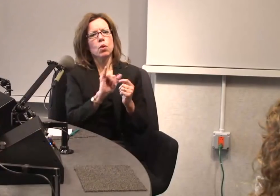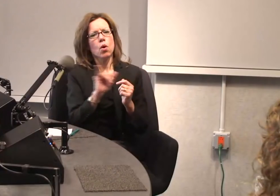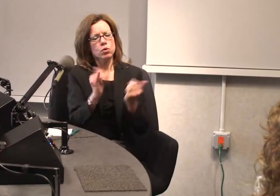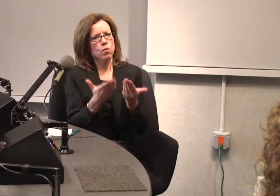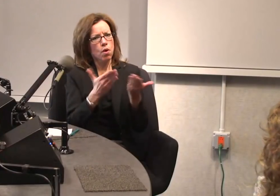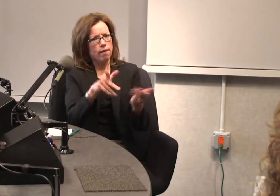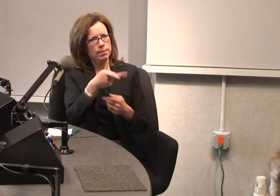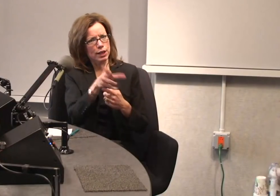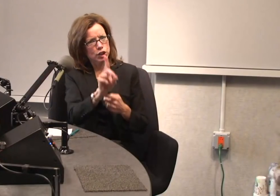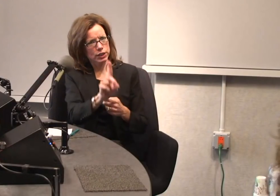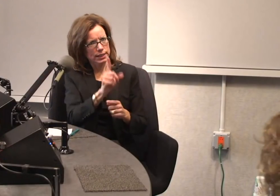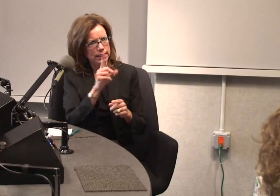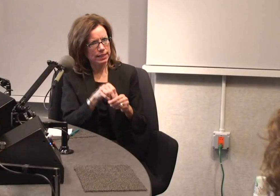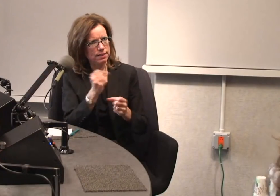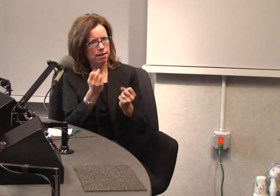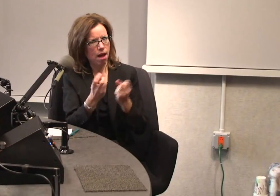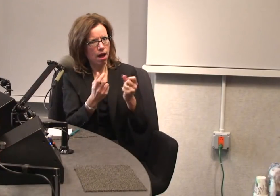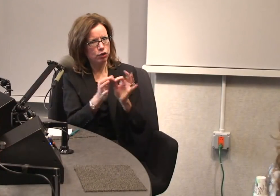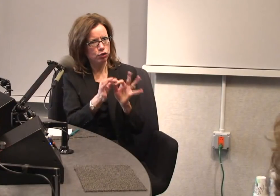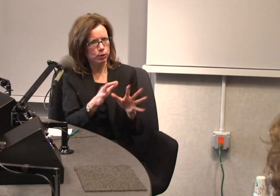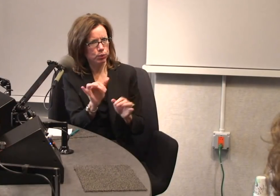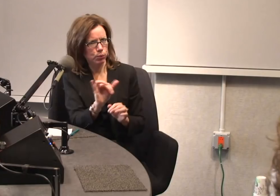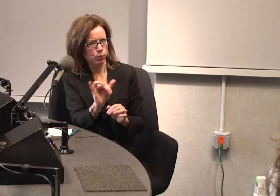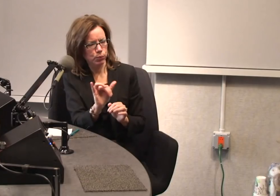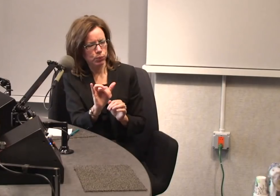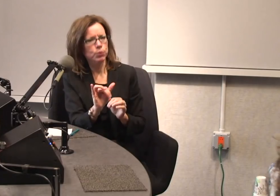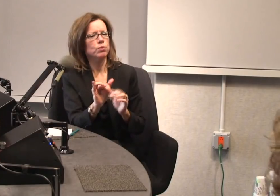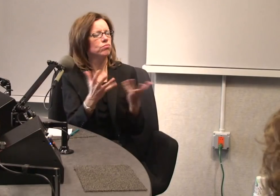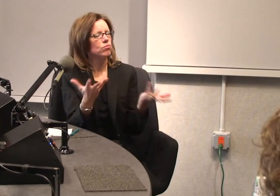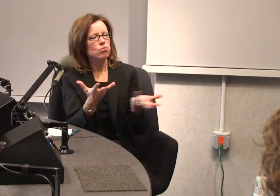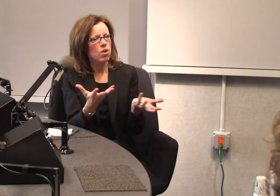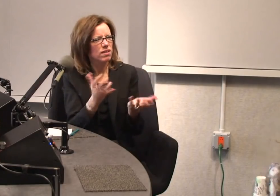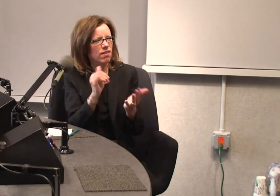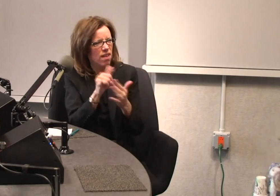in sign language interpretation. What would that entail?